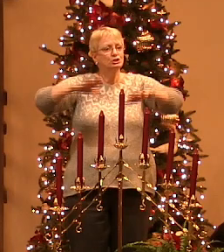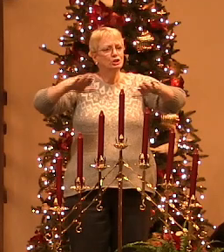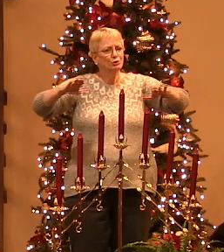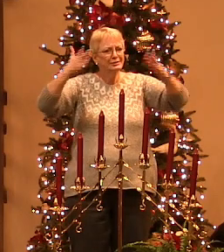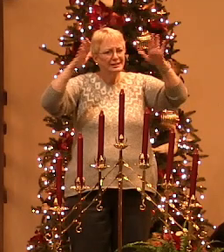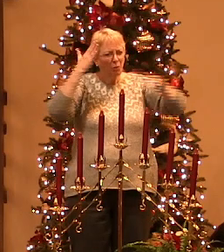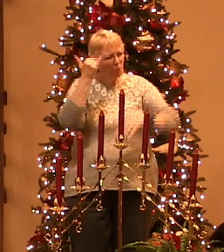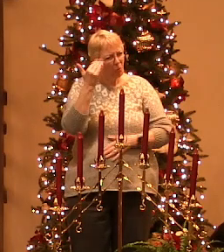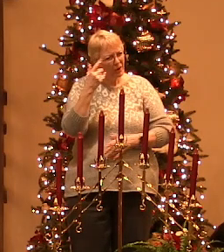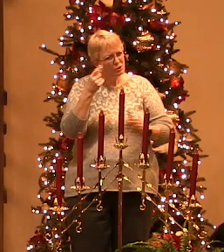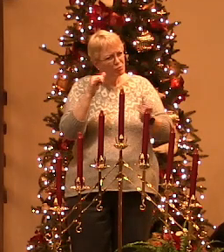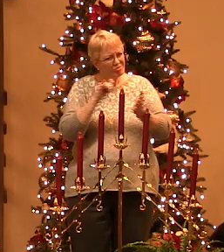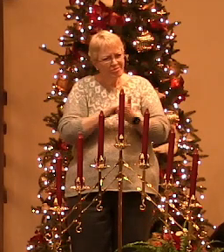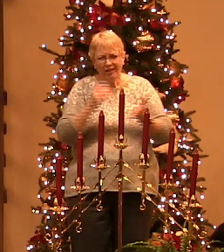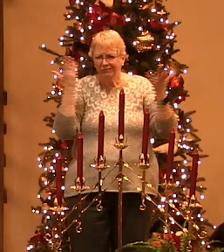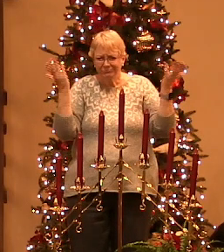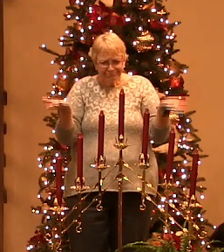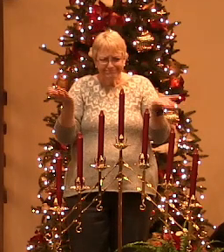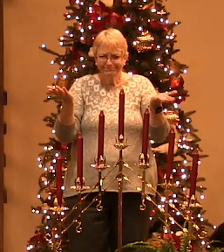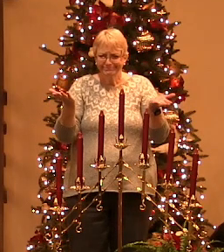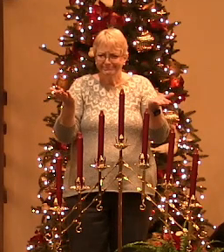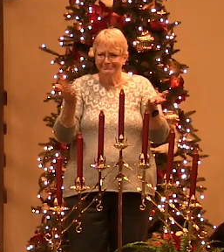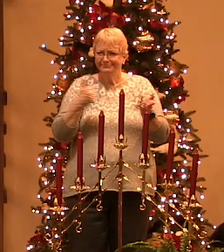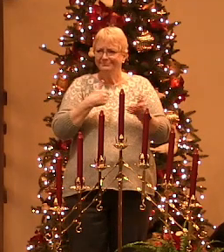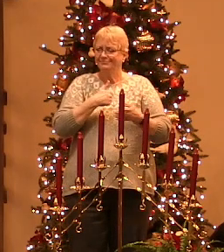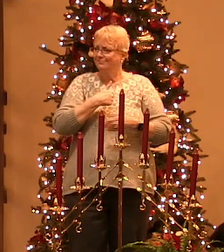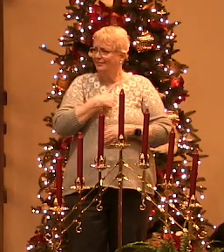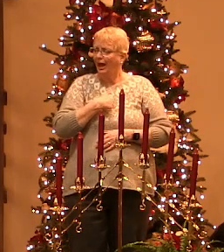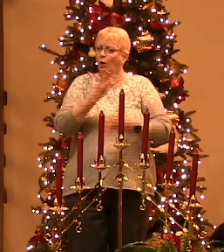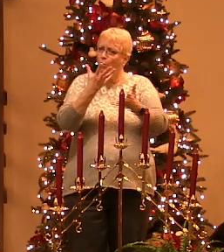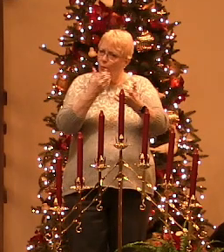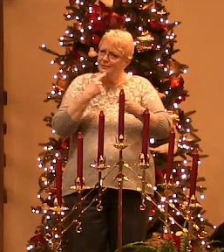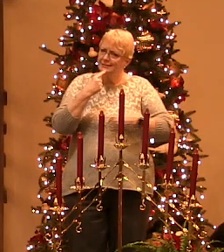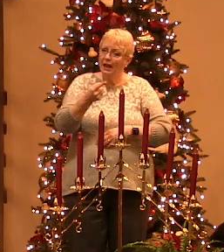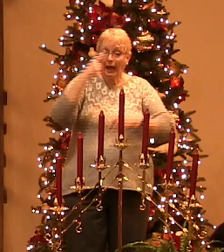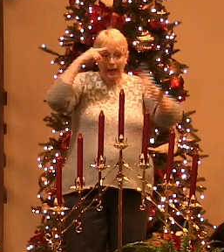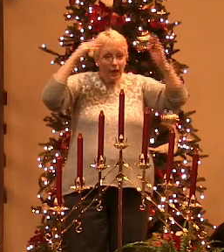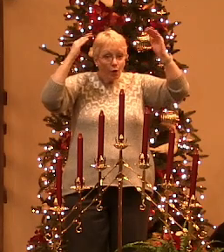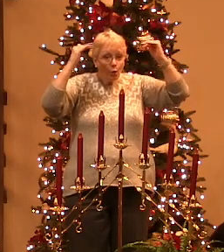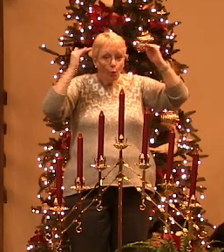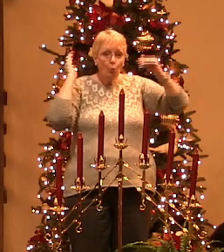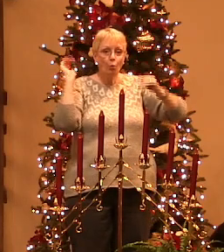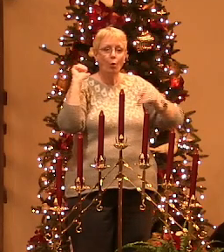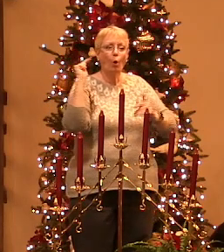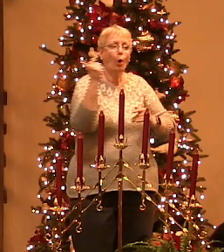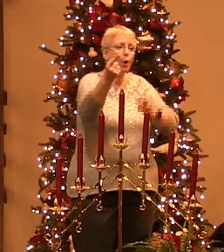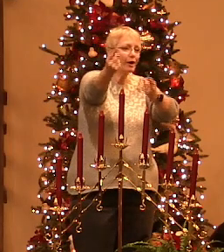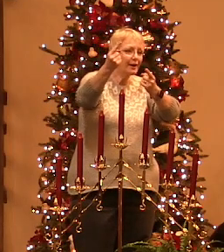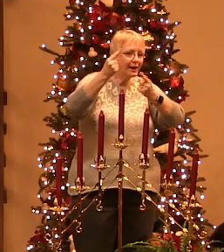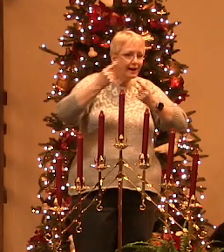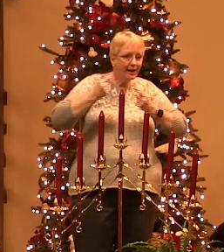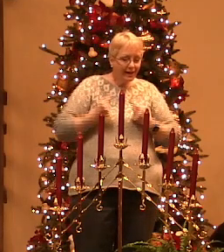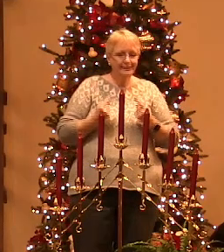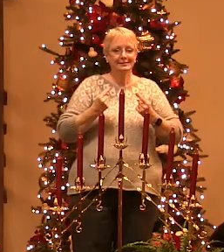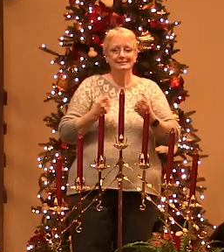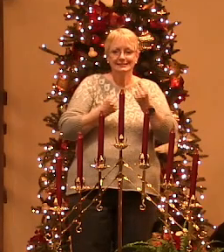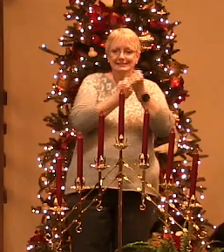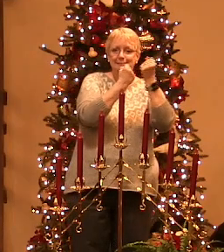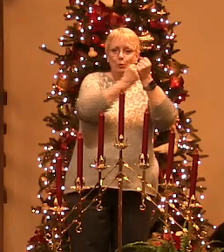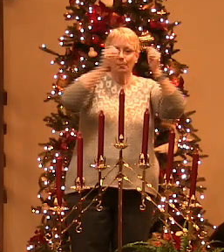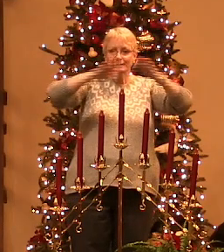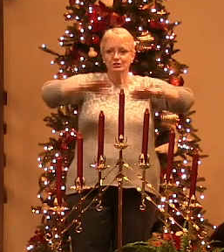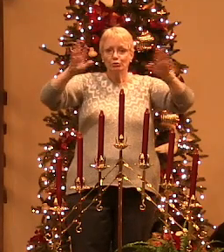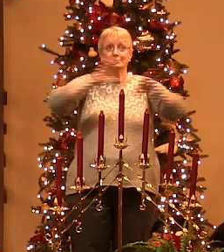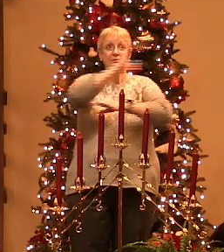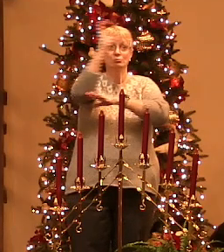why would anybody do that? So if that's you, I hope that's not you. And I hope that you would all come out and invite a friend and support the